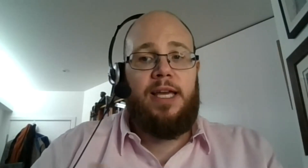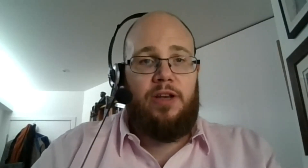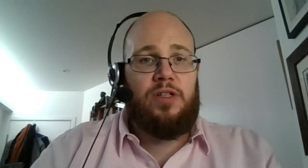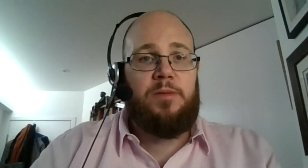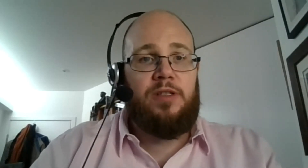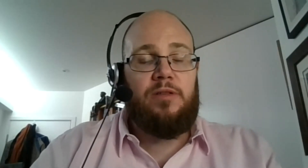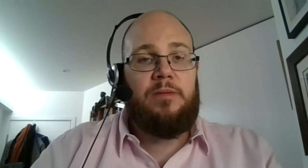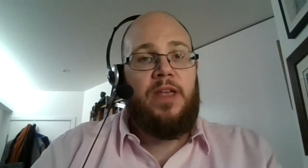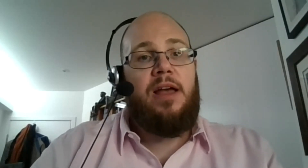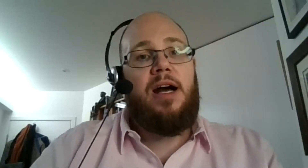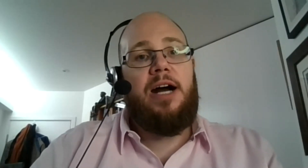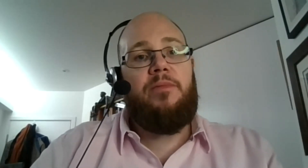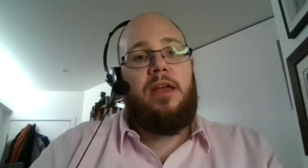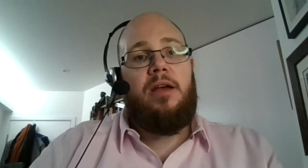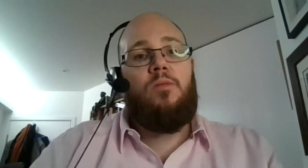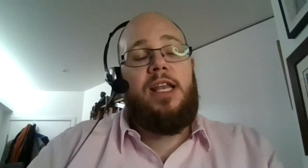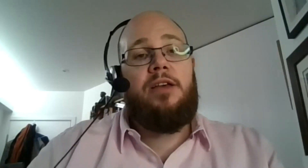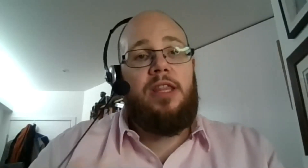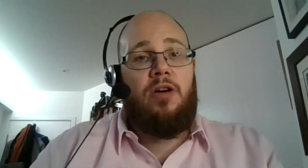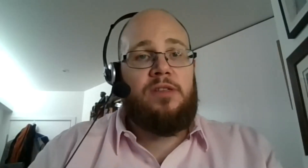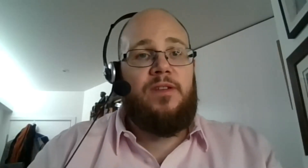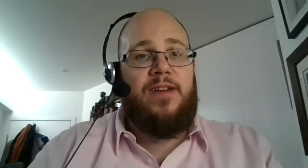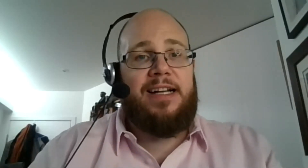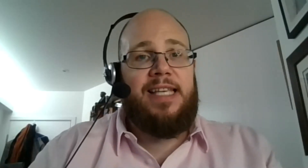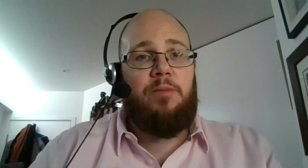in hospitals. We know that the Oxford vaccine, which